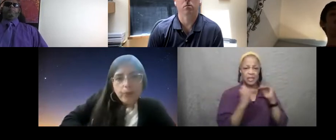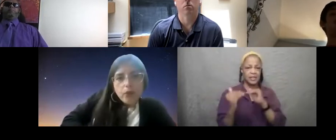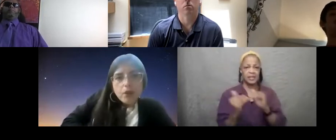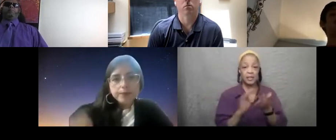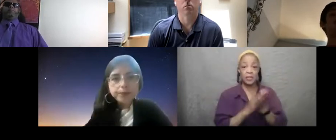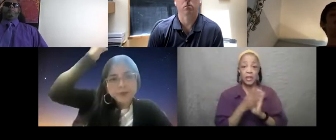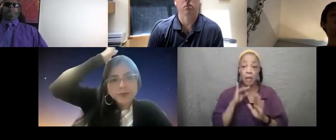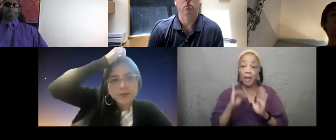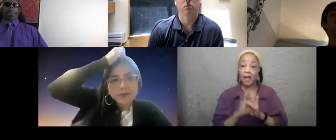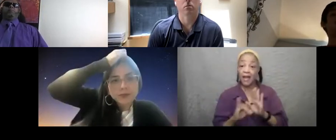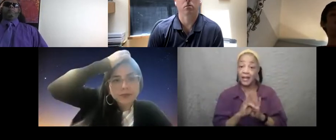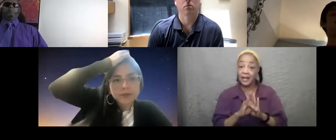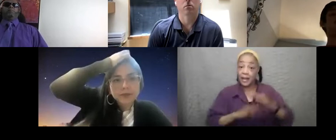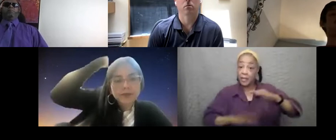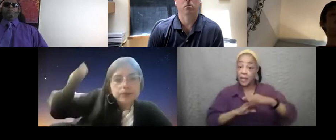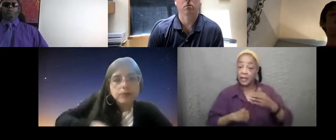identity-based self-advocacy?